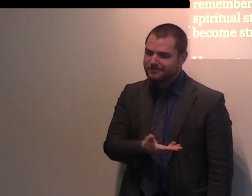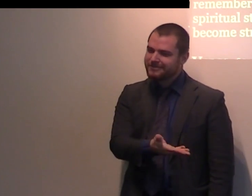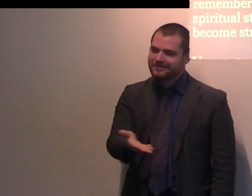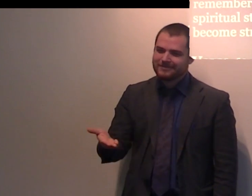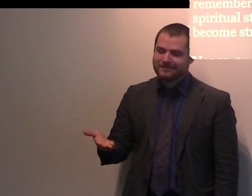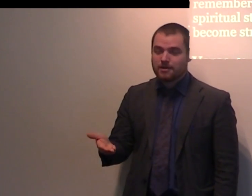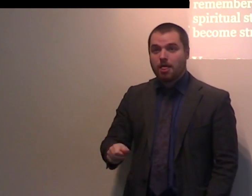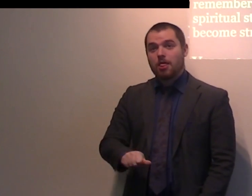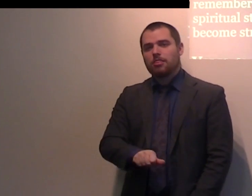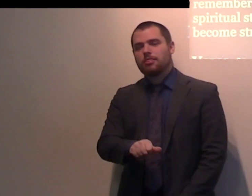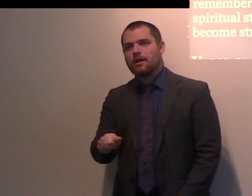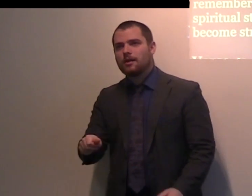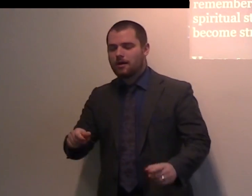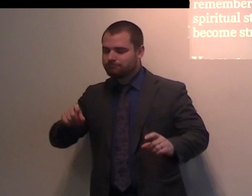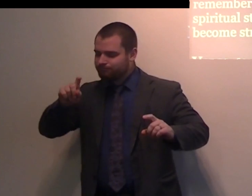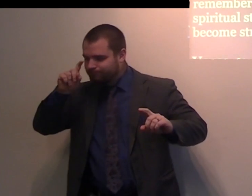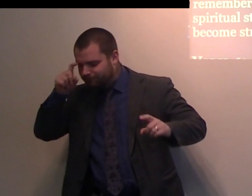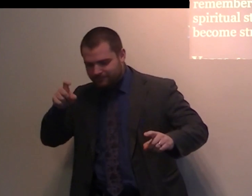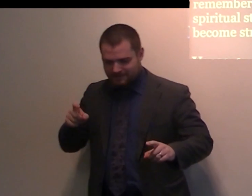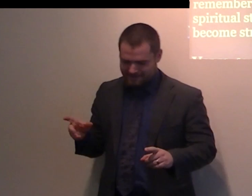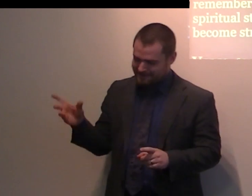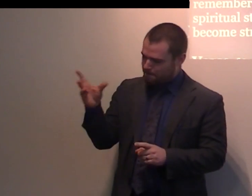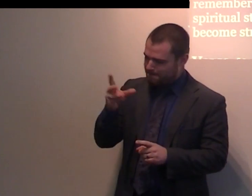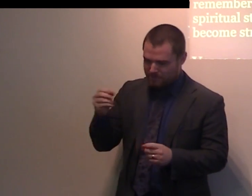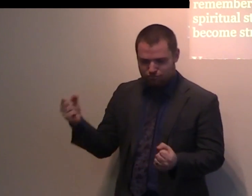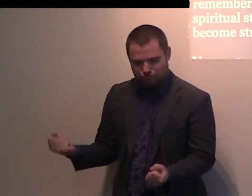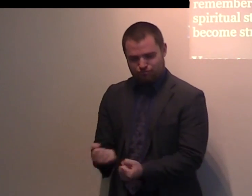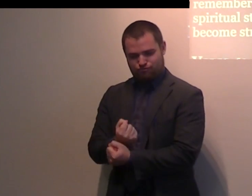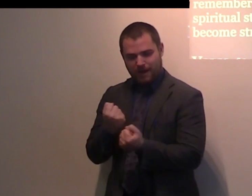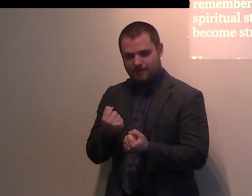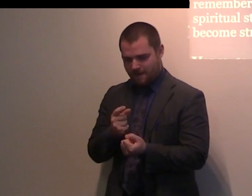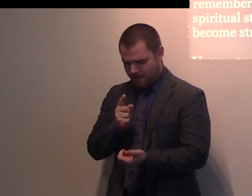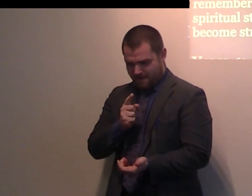Then they will get spiritual strength and their faith will become strong.